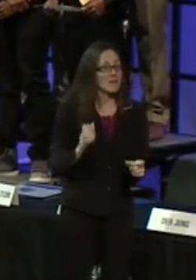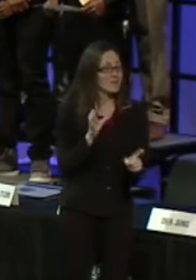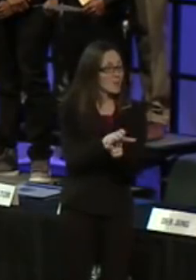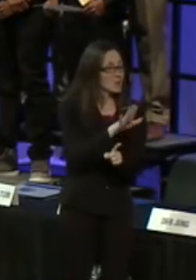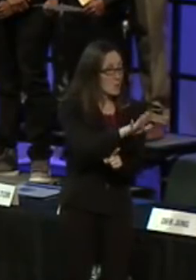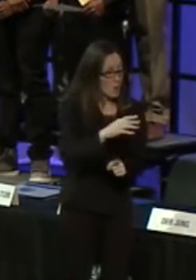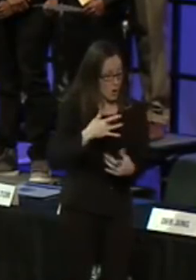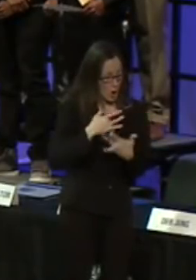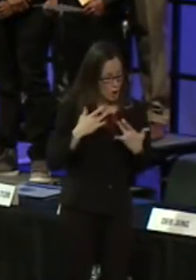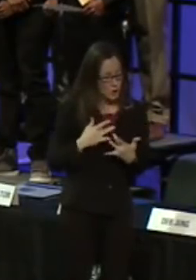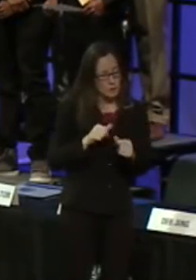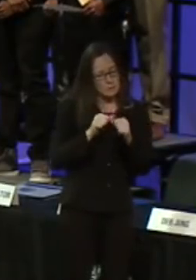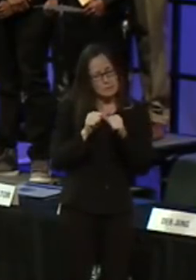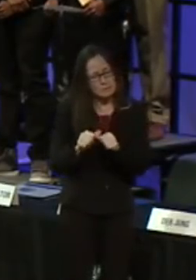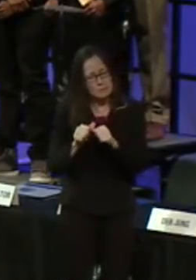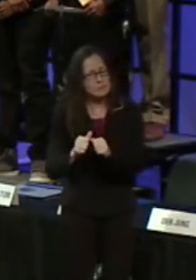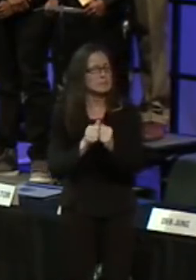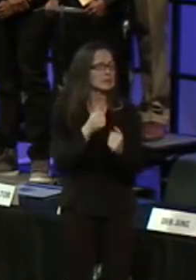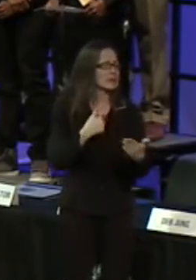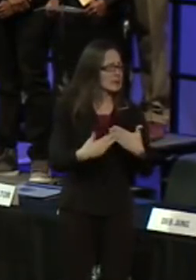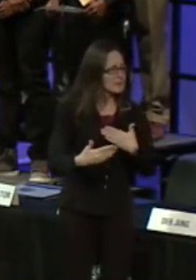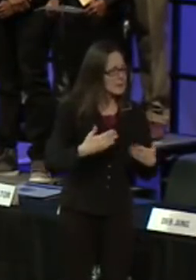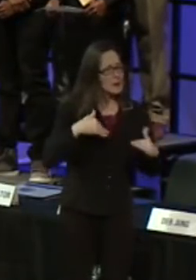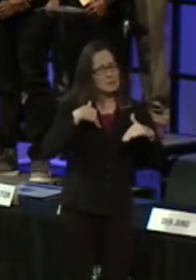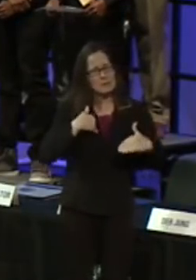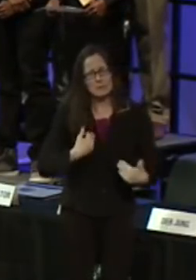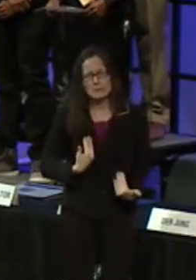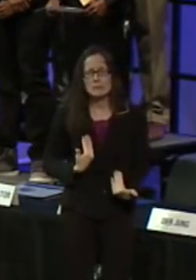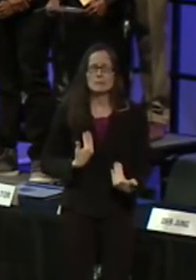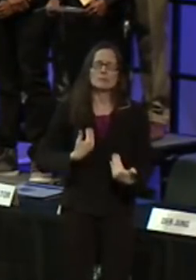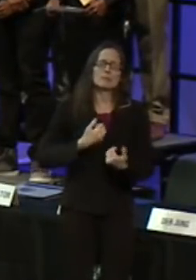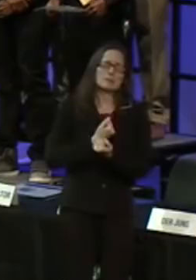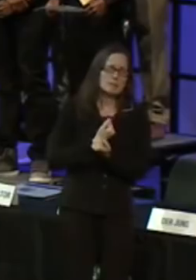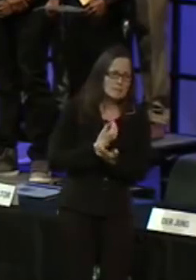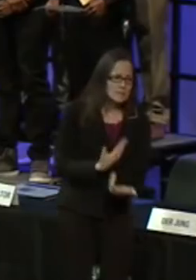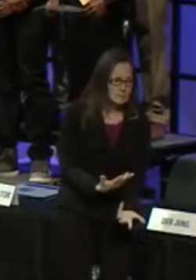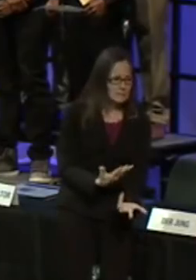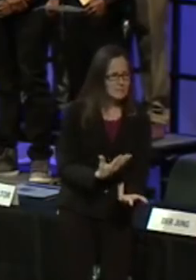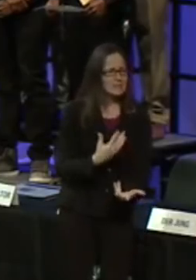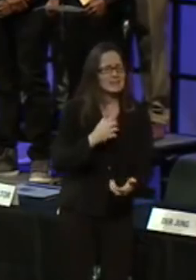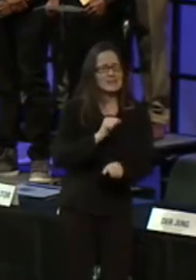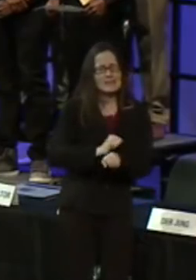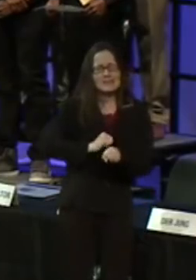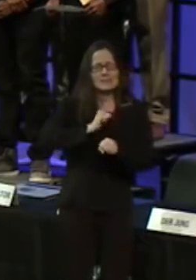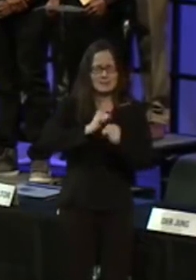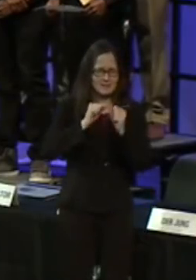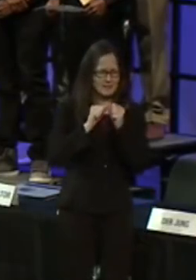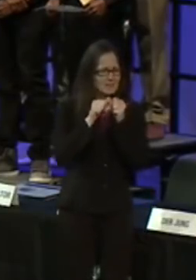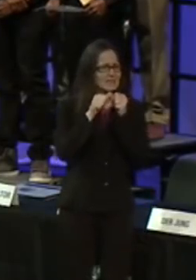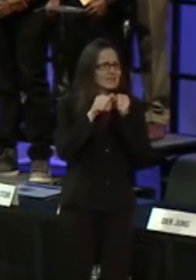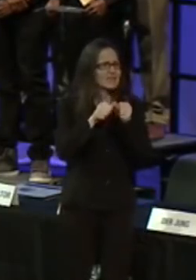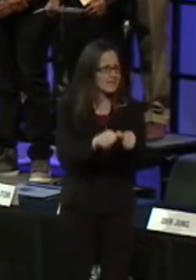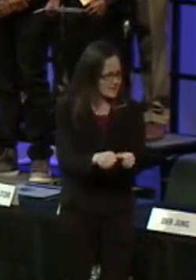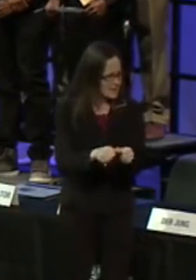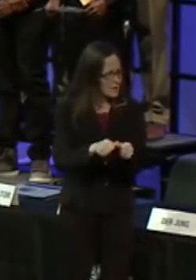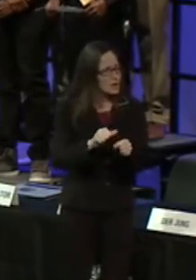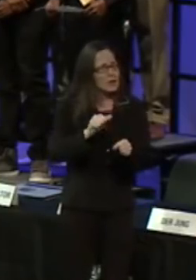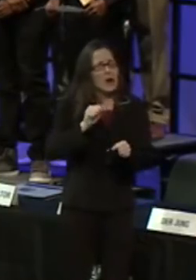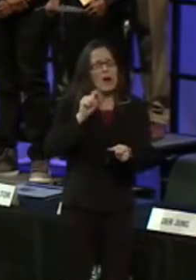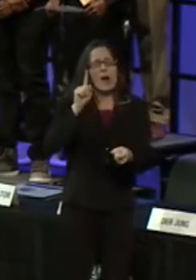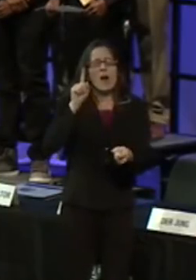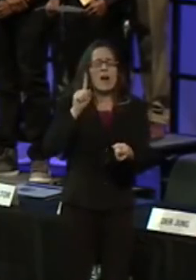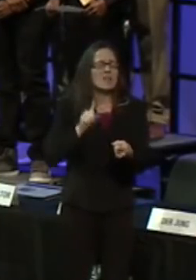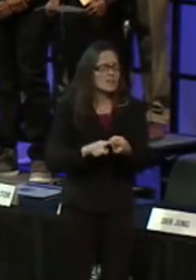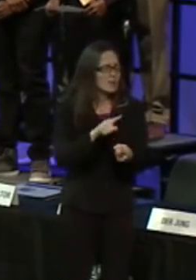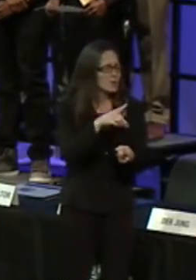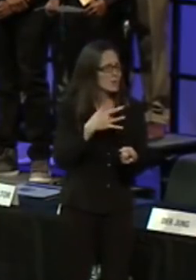nerve and sinew to serve your turn long after they are gone, and so hold on when there is nothing in you except the will